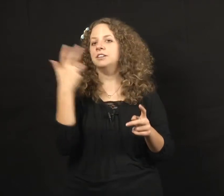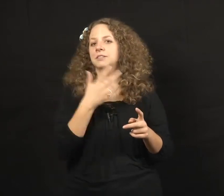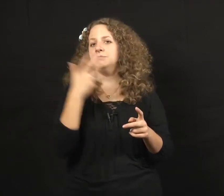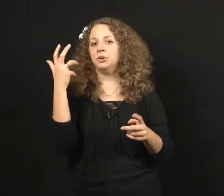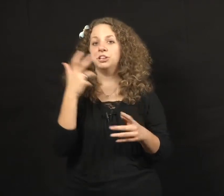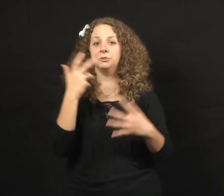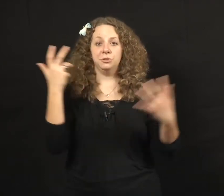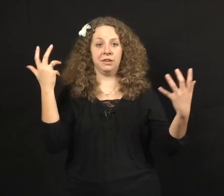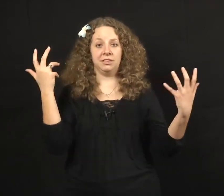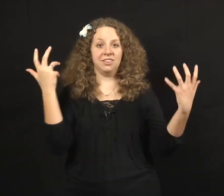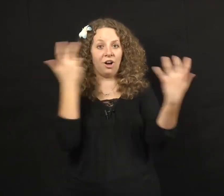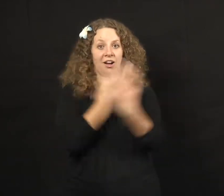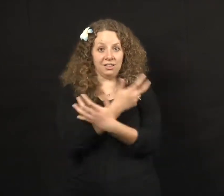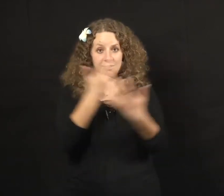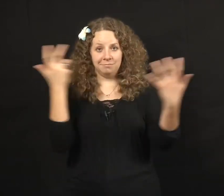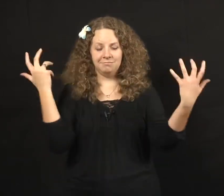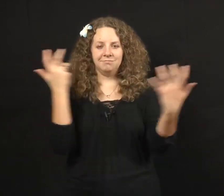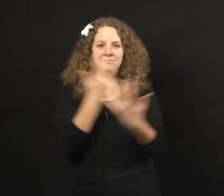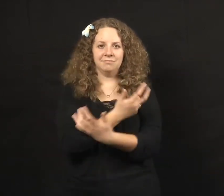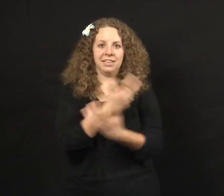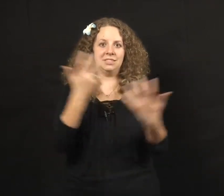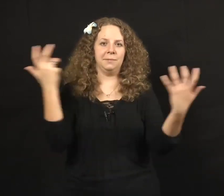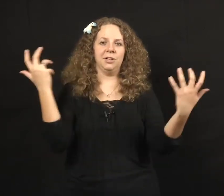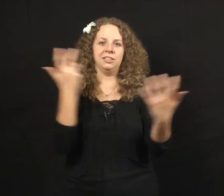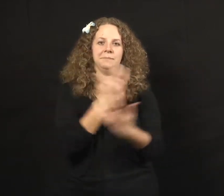Awesome, or you can do it with 2 hands. Awesome, like double awesome.